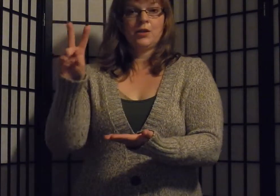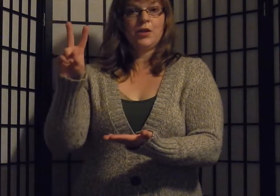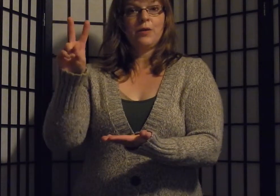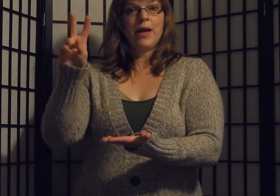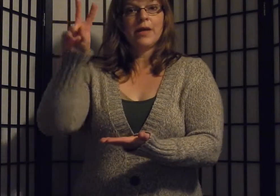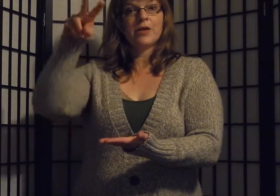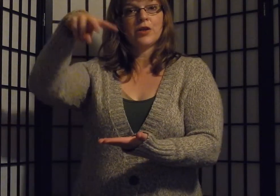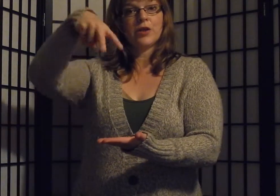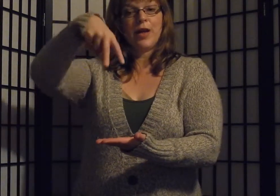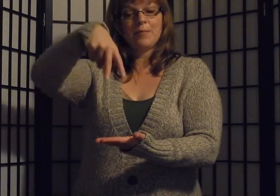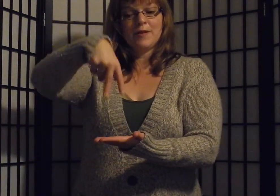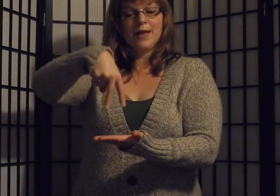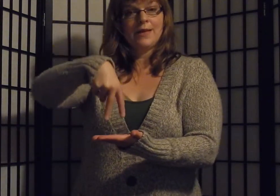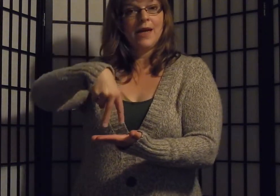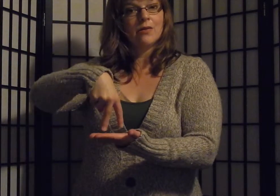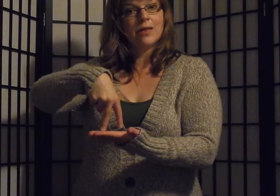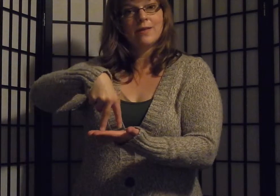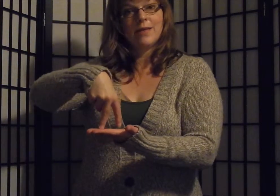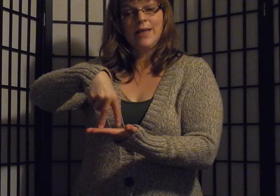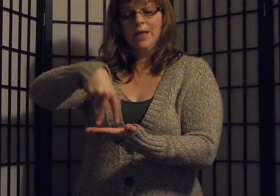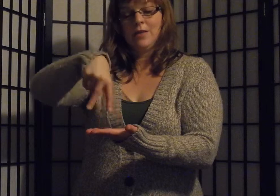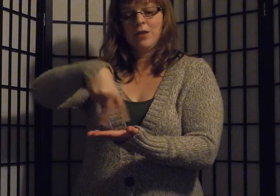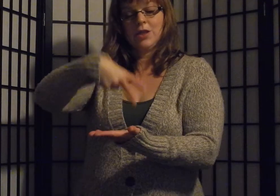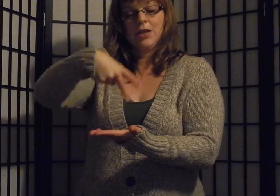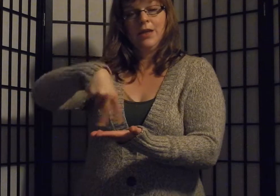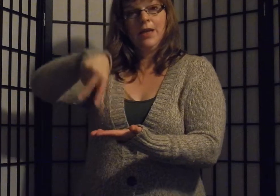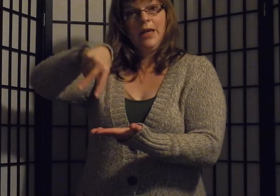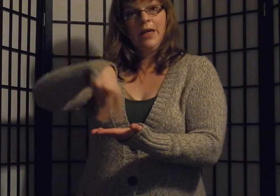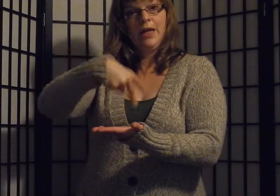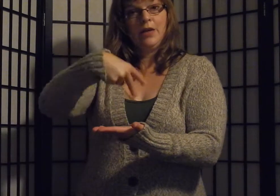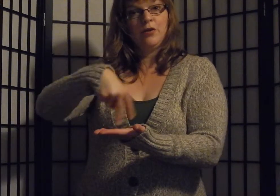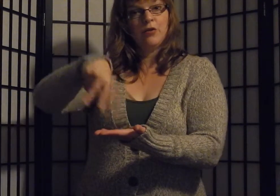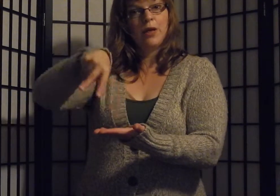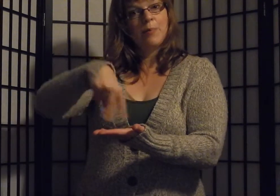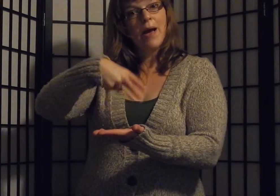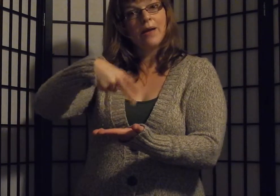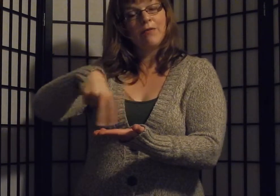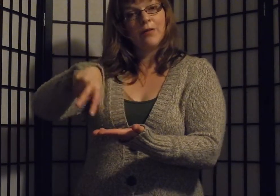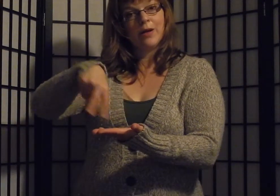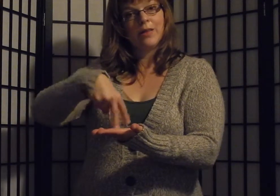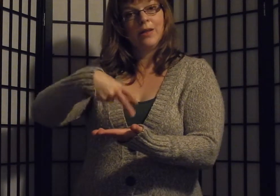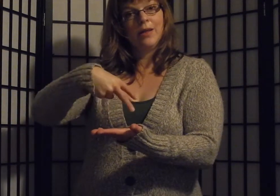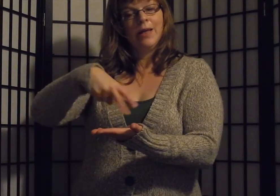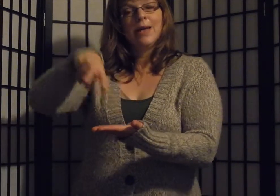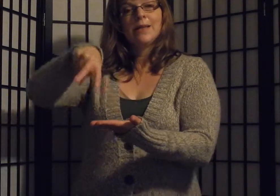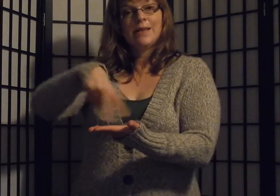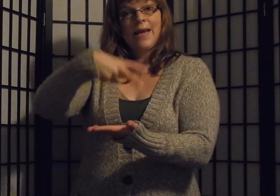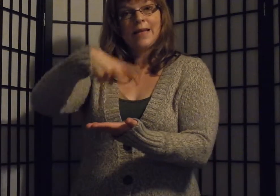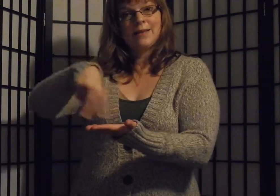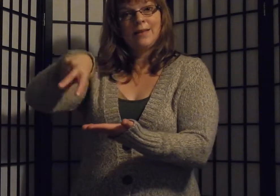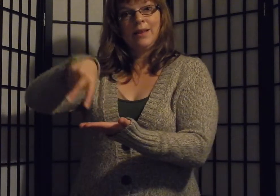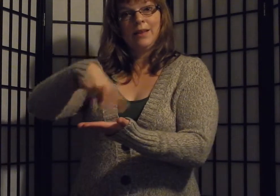two hand turned upside down is the dancer. And you swing it back and forth. Dancing.